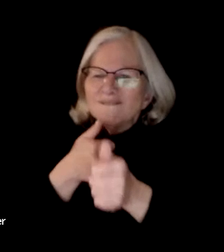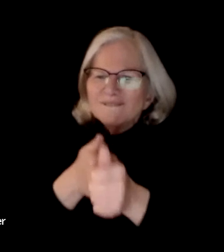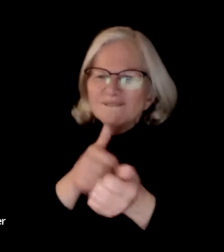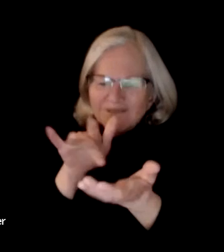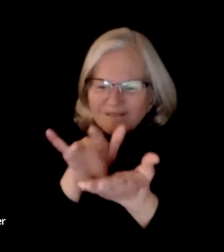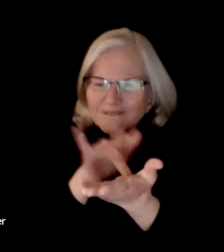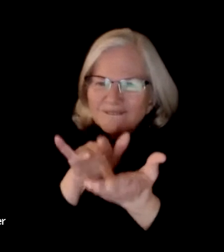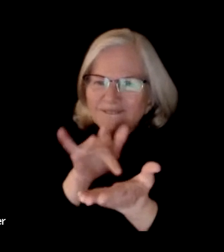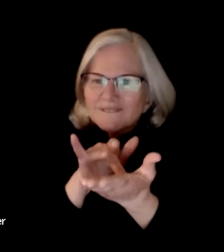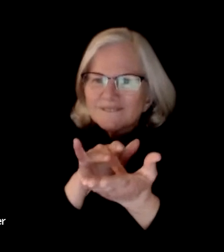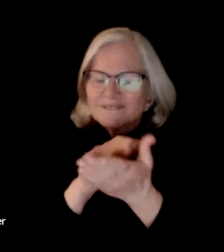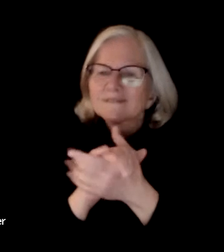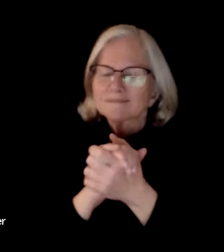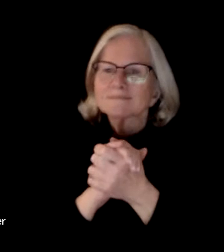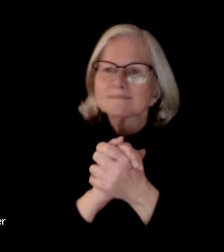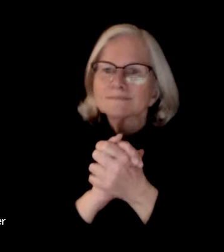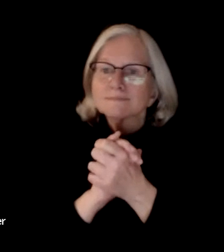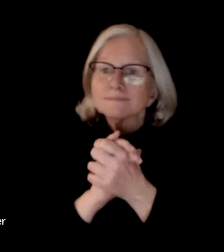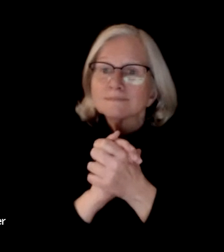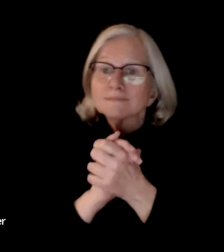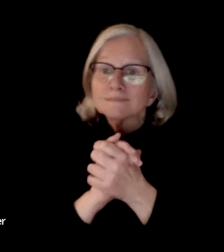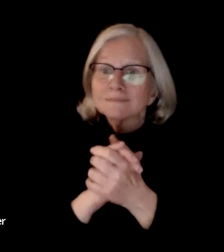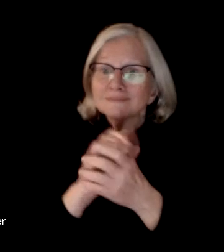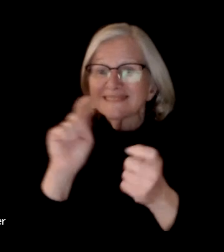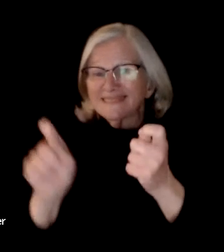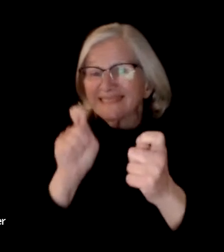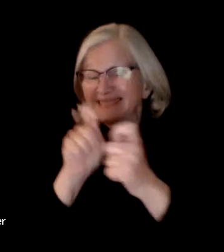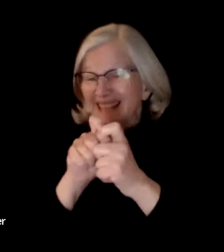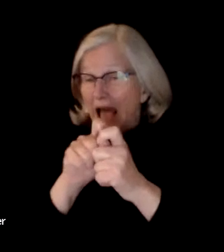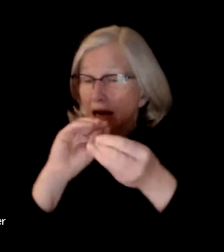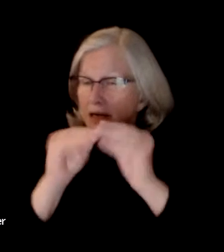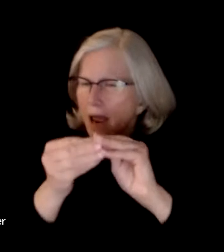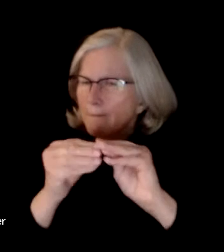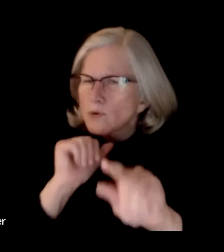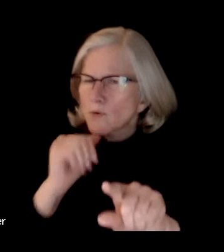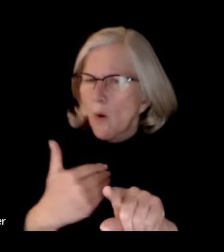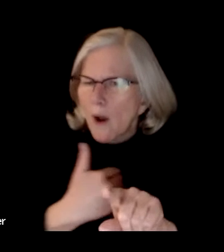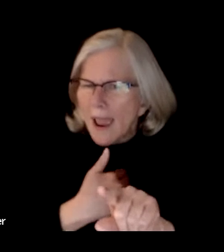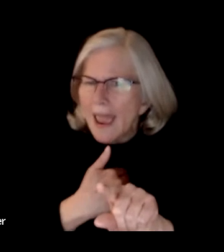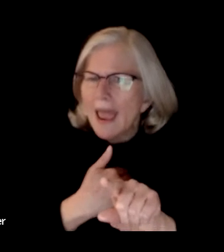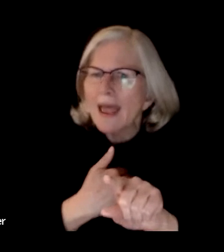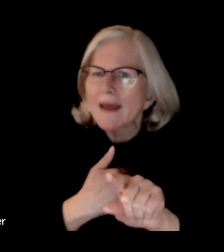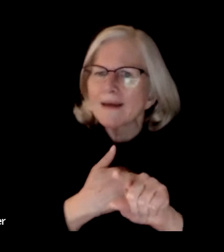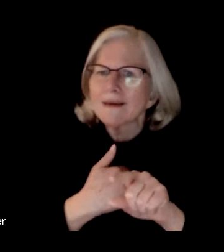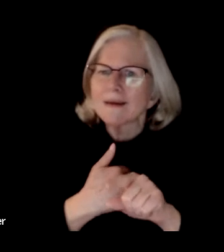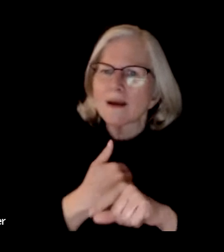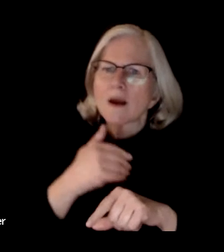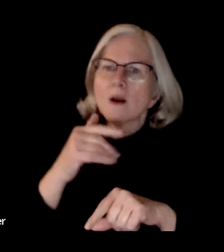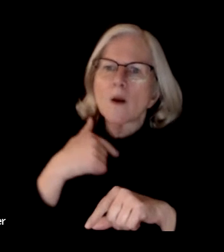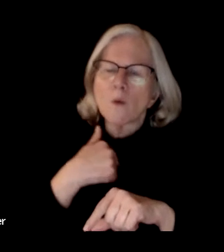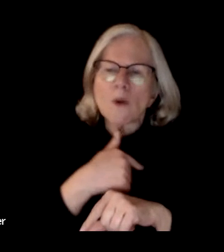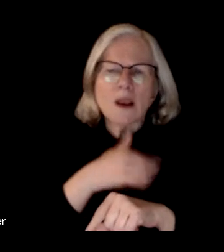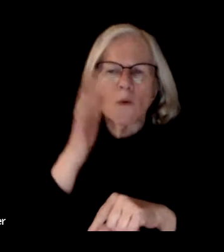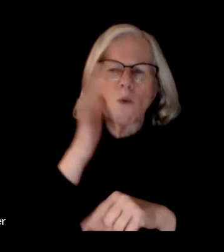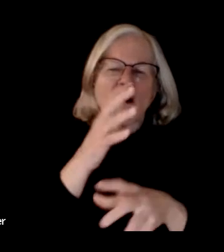follow-up. I don't have the exact numbers, so I will check with the team and we can let you know that.